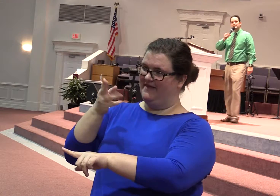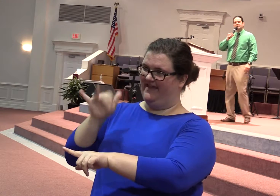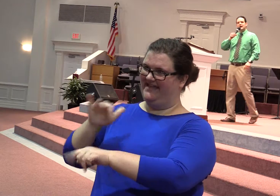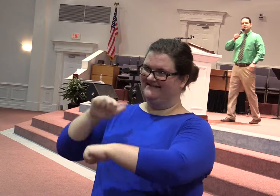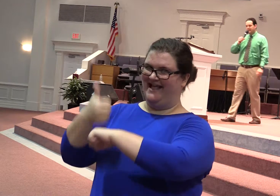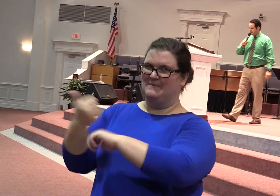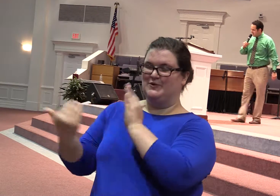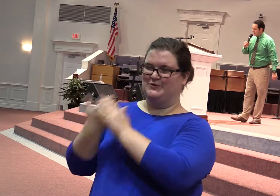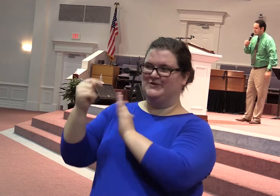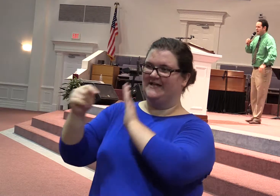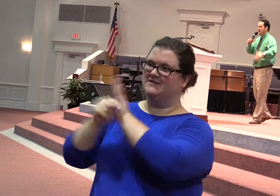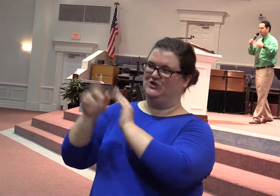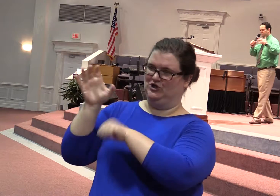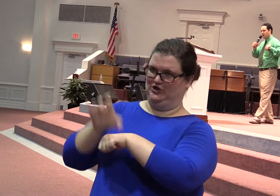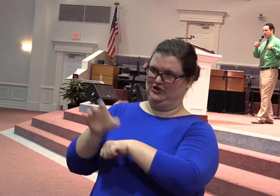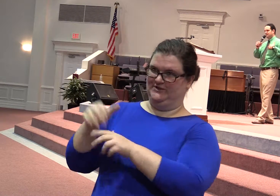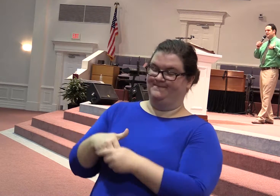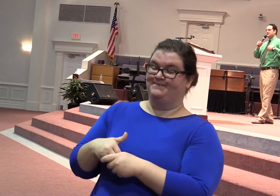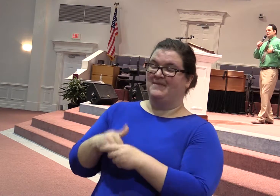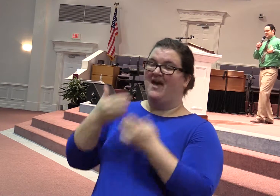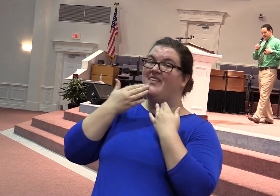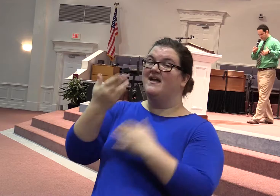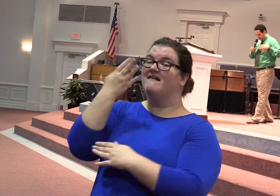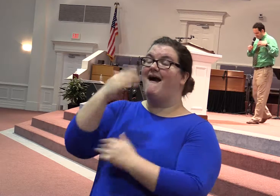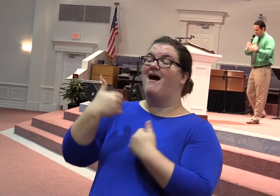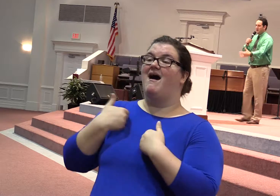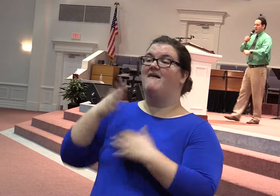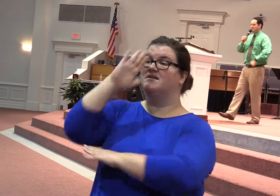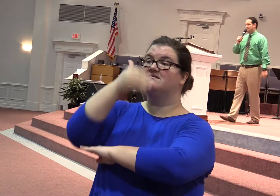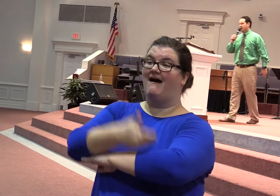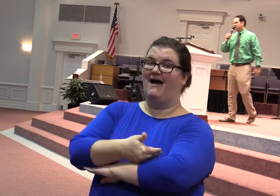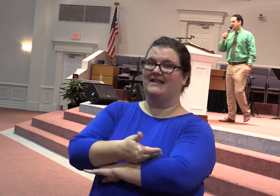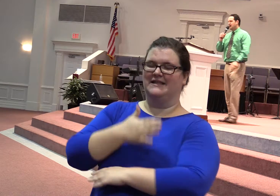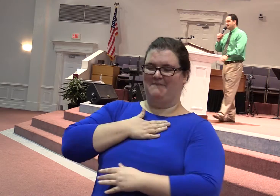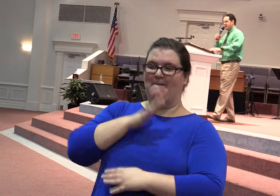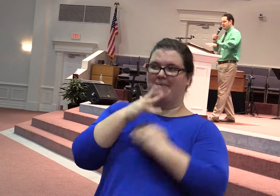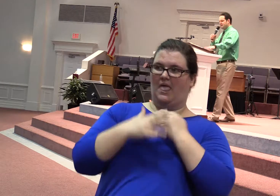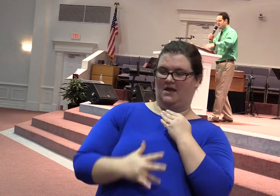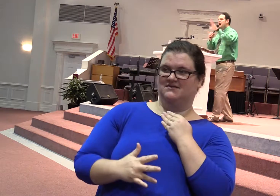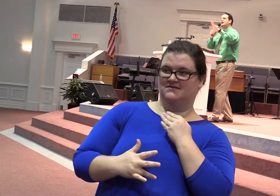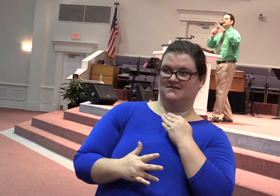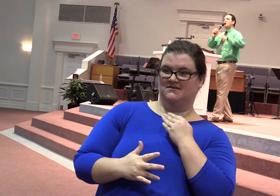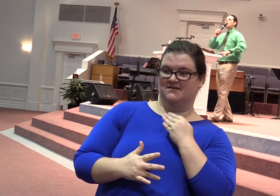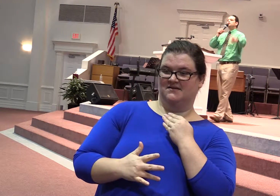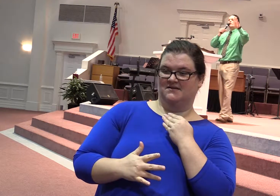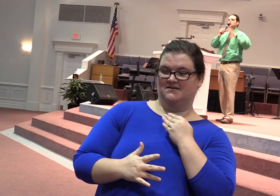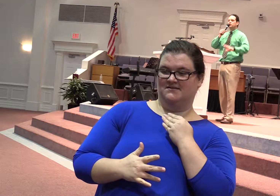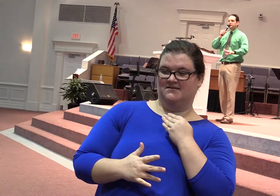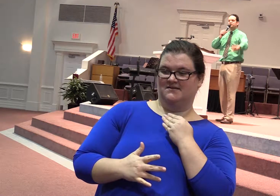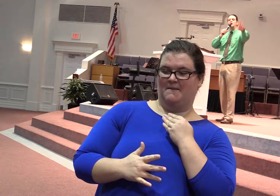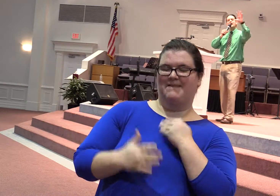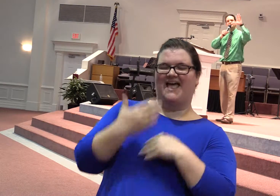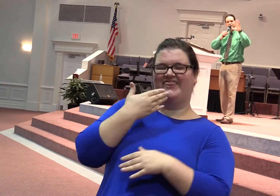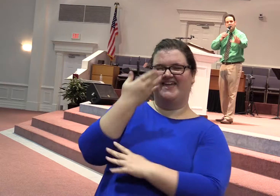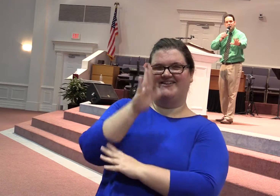Hallelujah. I thank God that I have a son that is my blood. Amen. But I thank God that God can also use